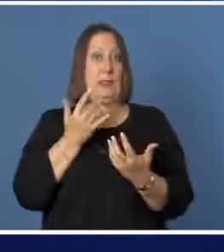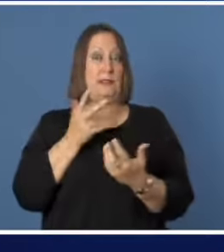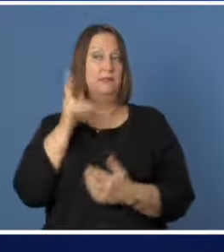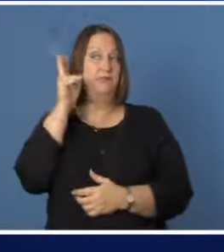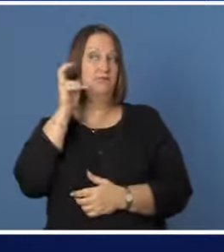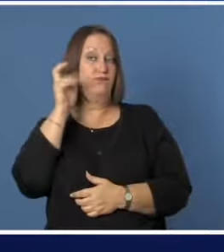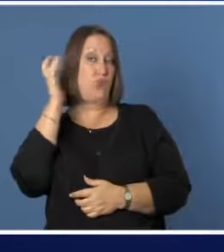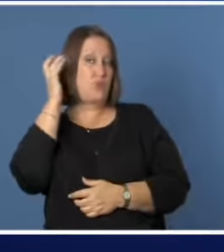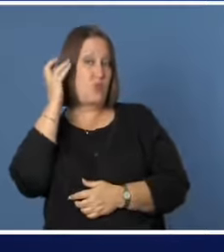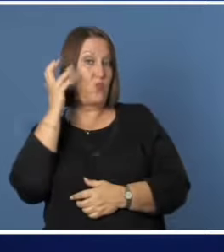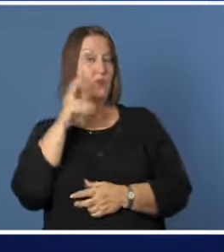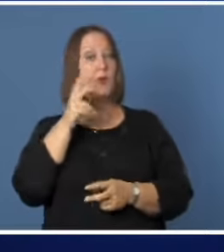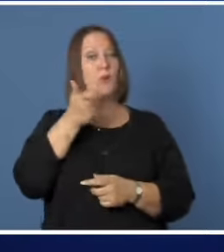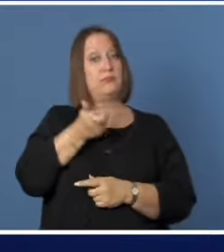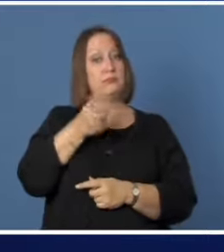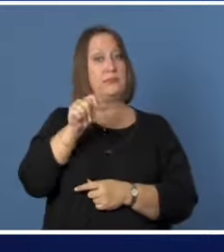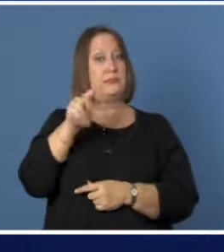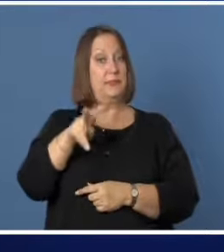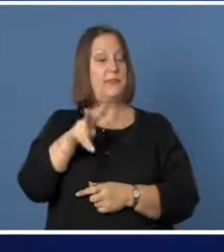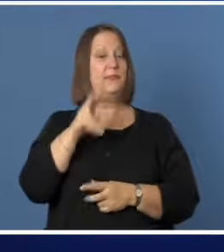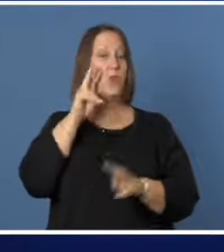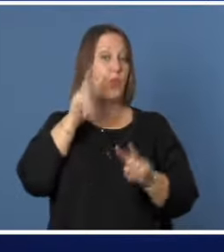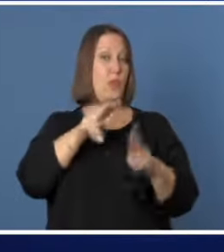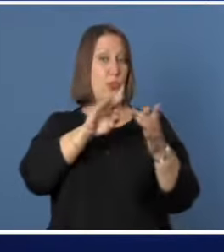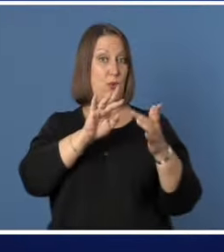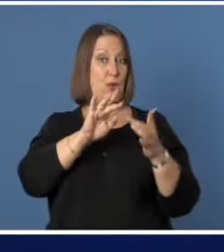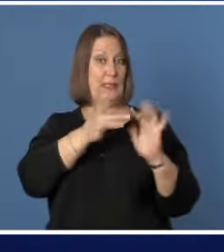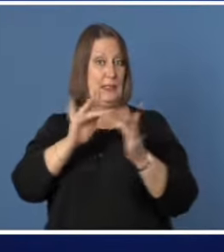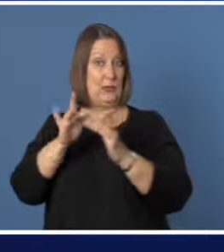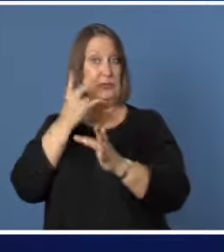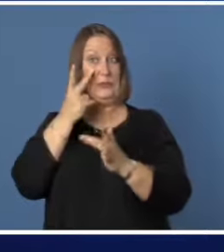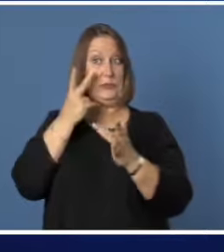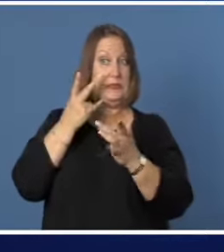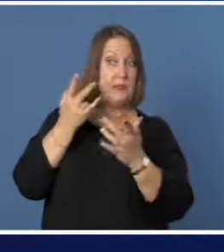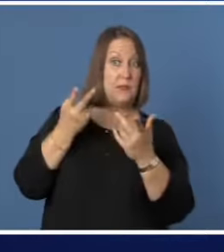Listen to your radio for instructions from authorities.